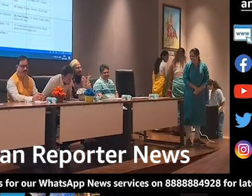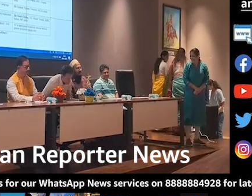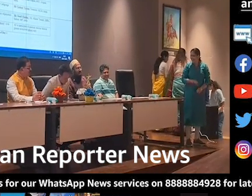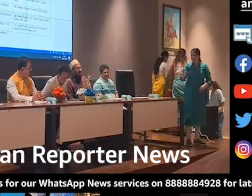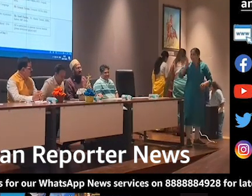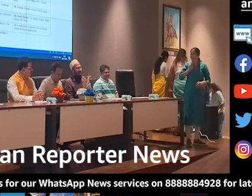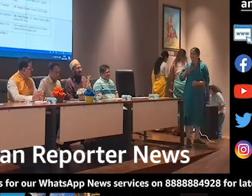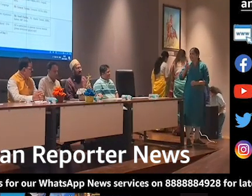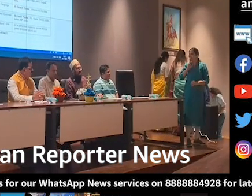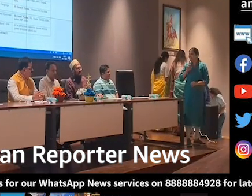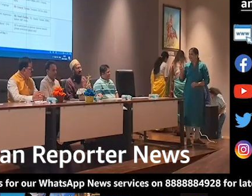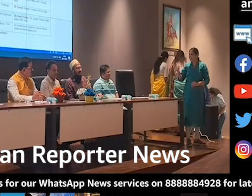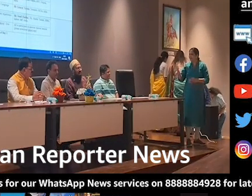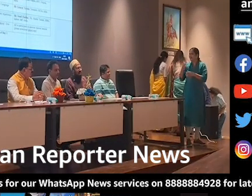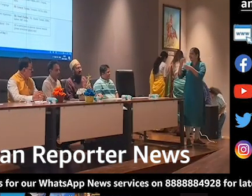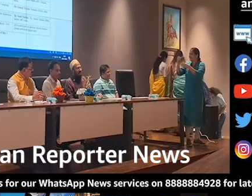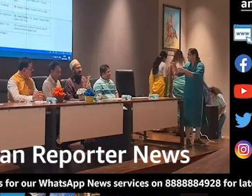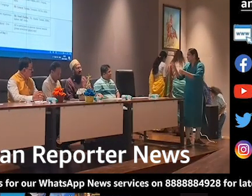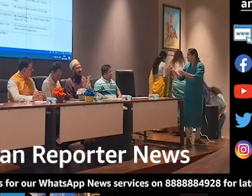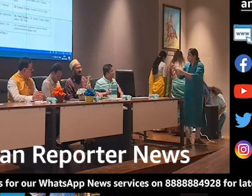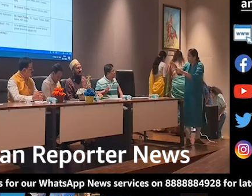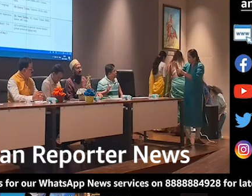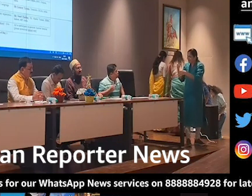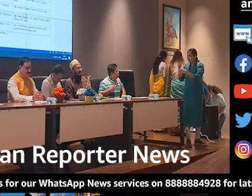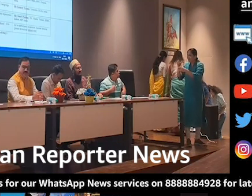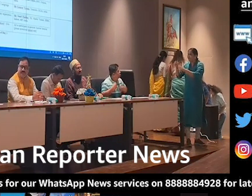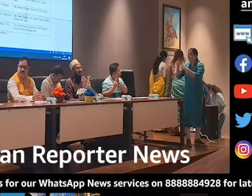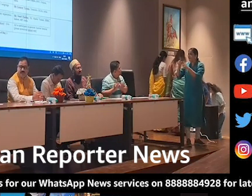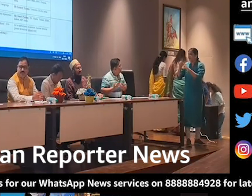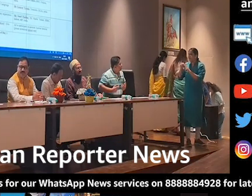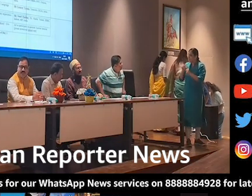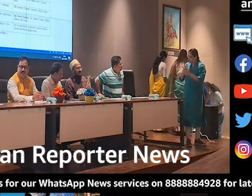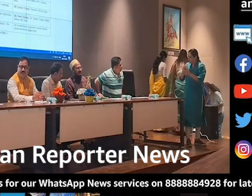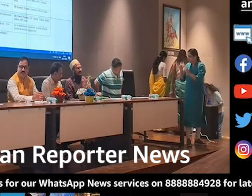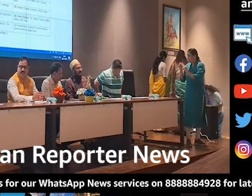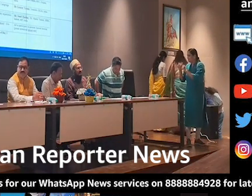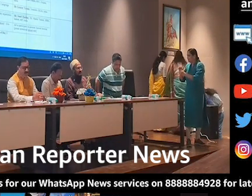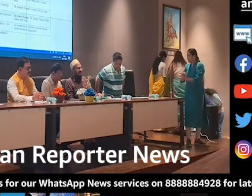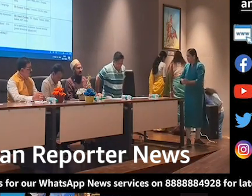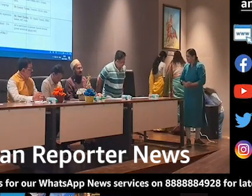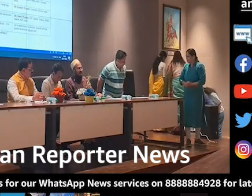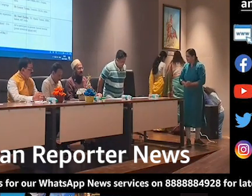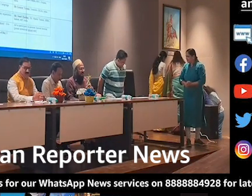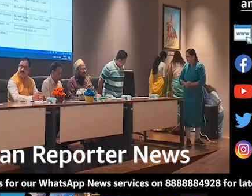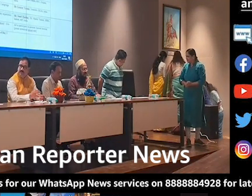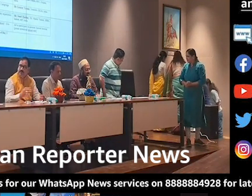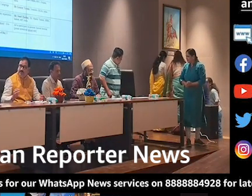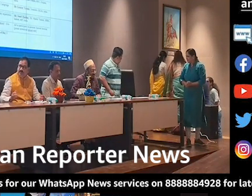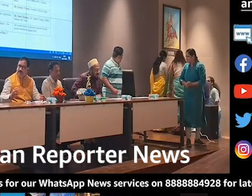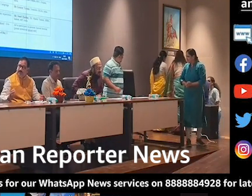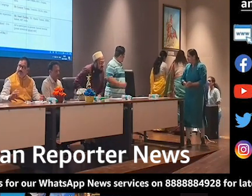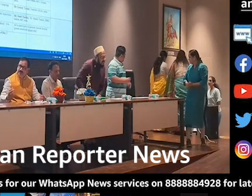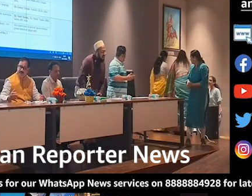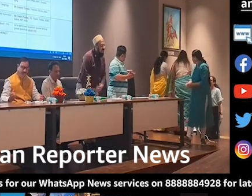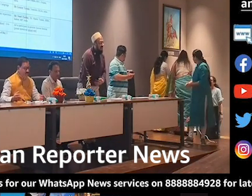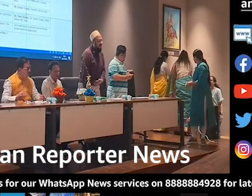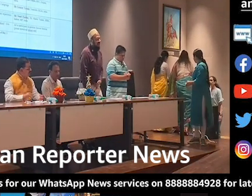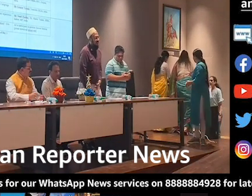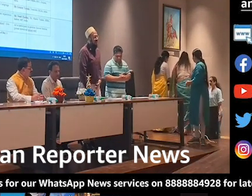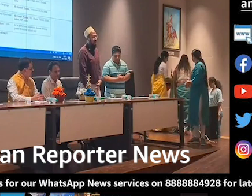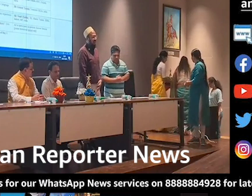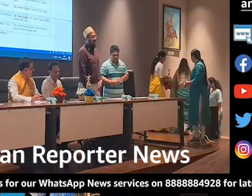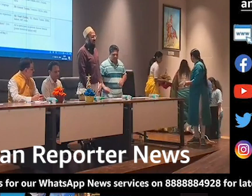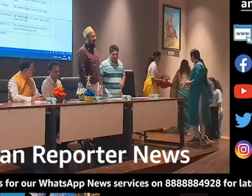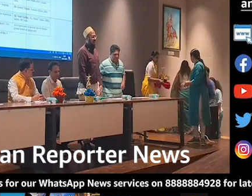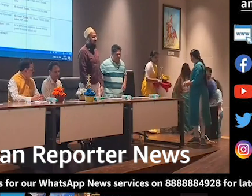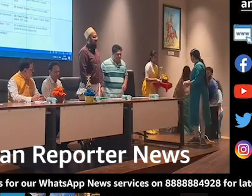Sunil sir to give the bouquet to Taha. Taha sir, please.